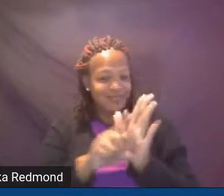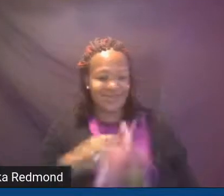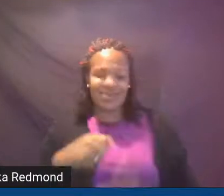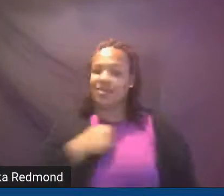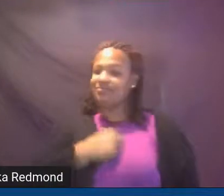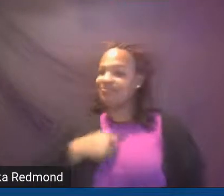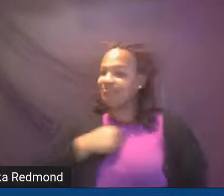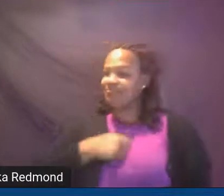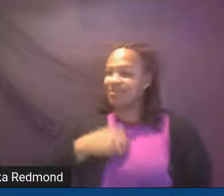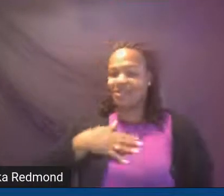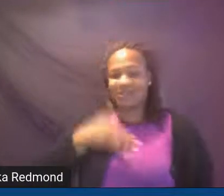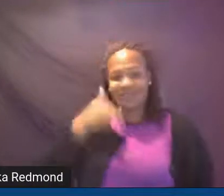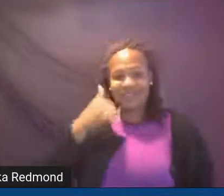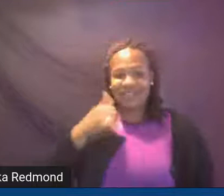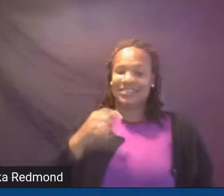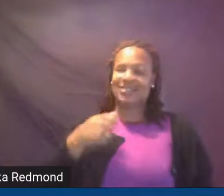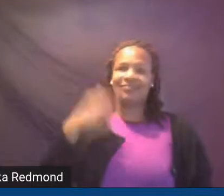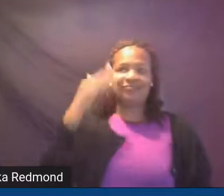should know better. But anyway,